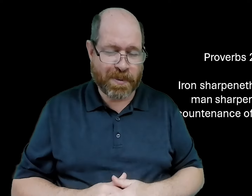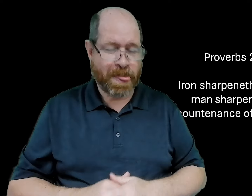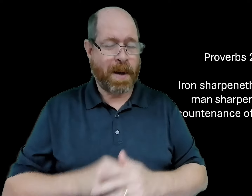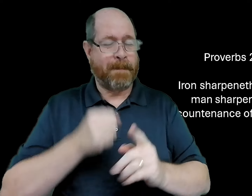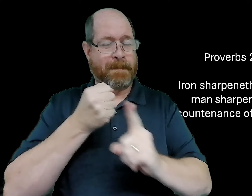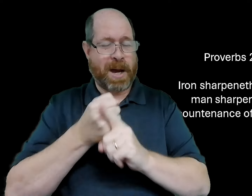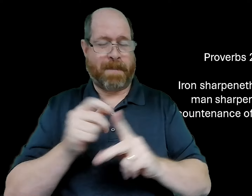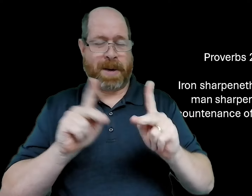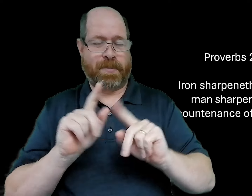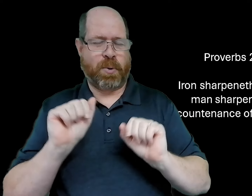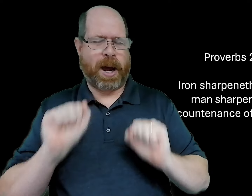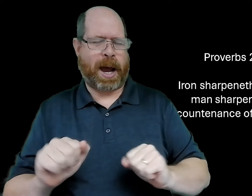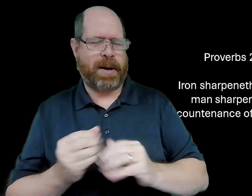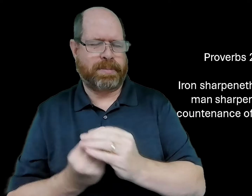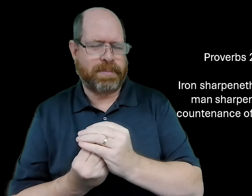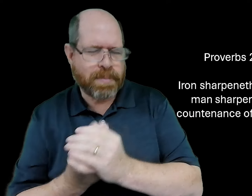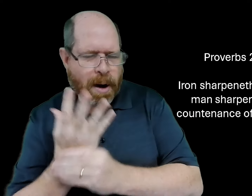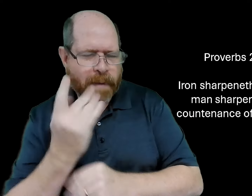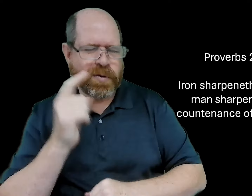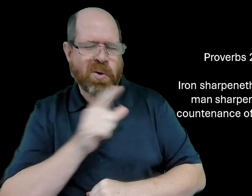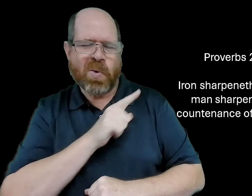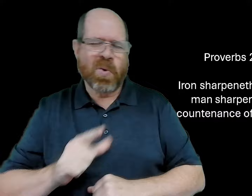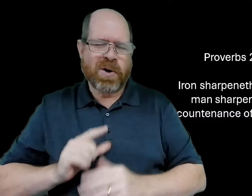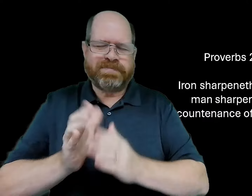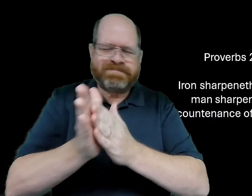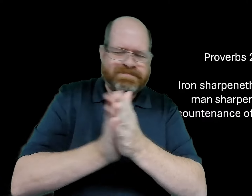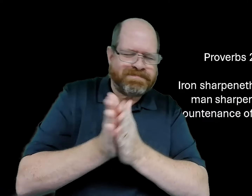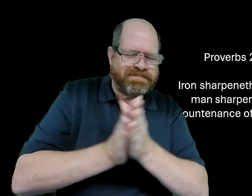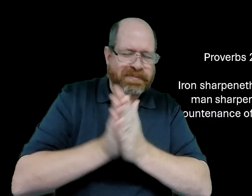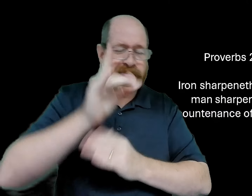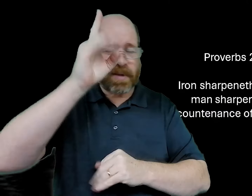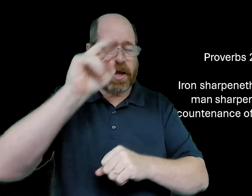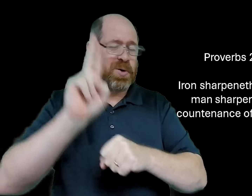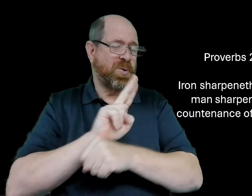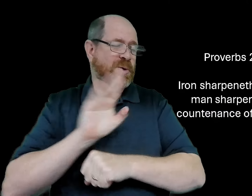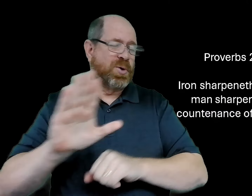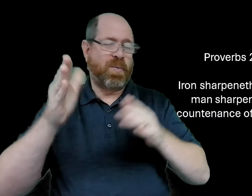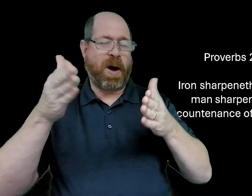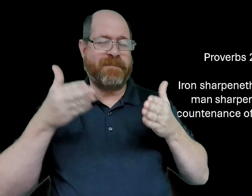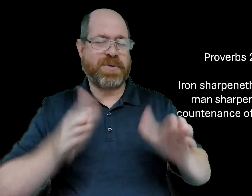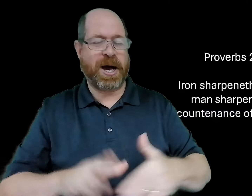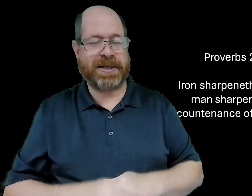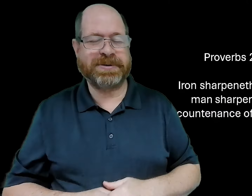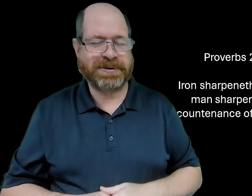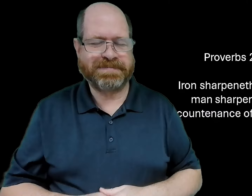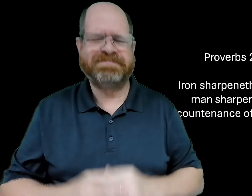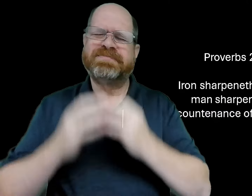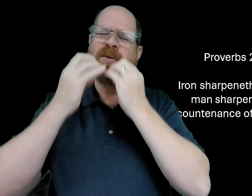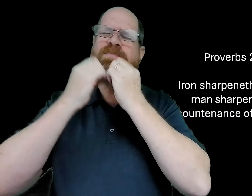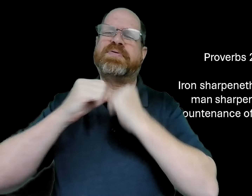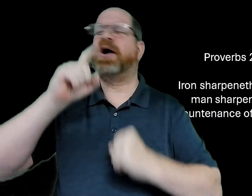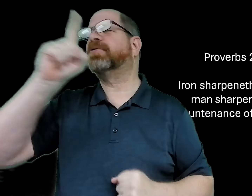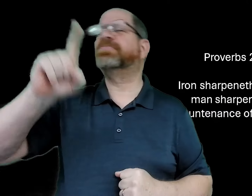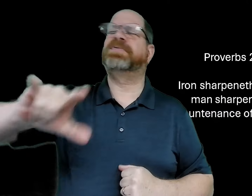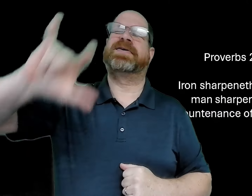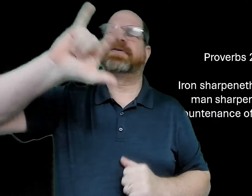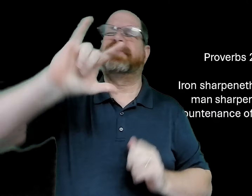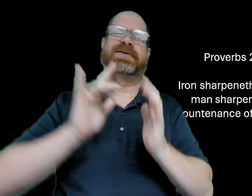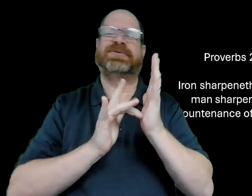impact others, so that we can grow and they can grow in you, Lord, and you can use us. You're precious and we